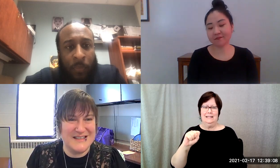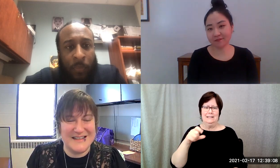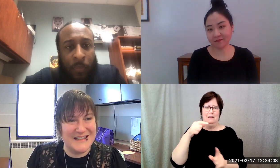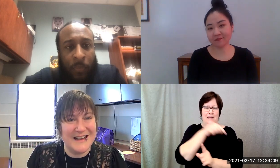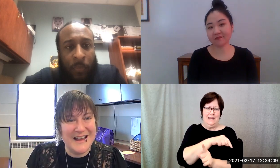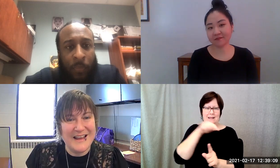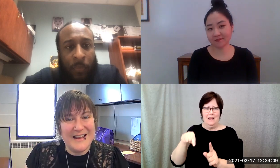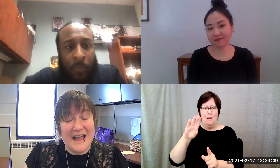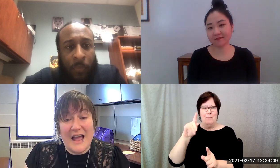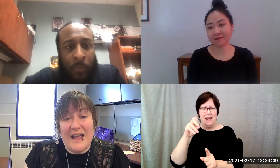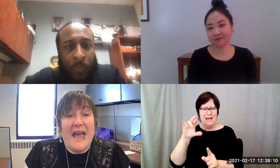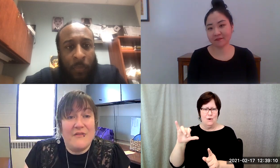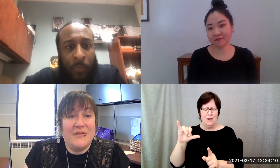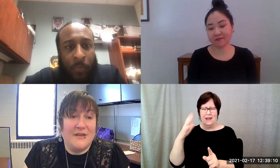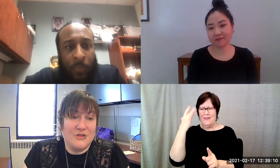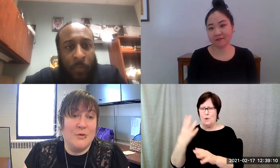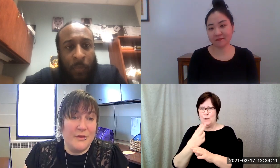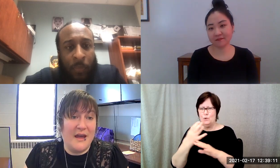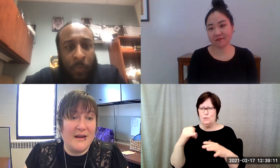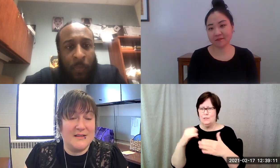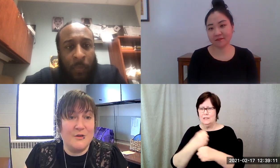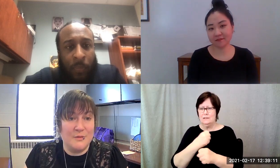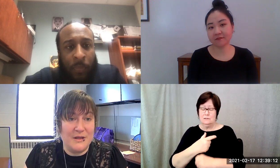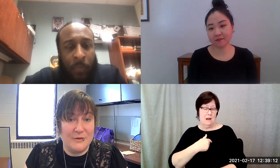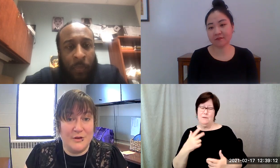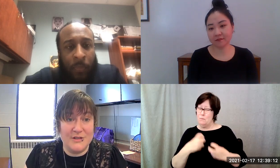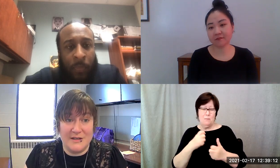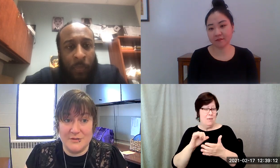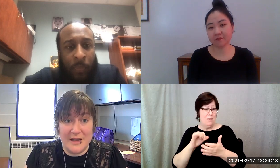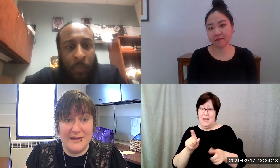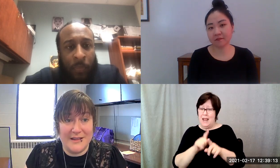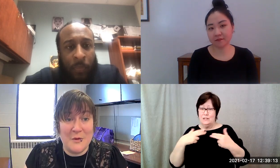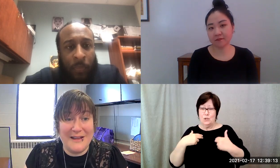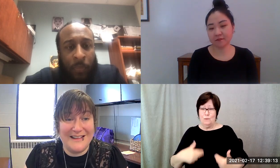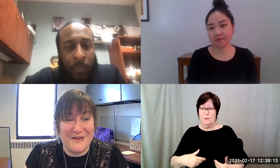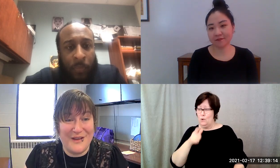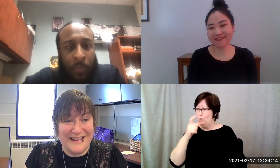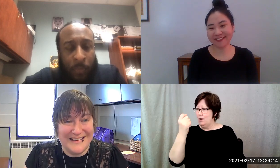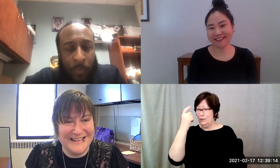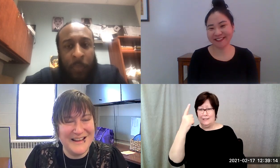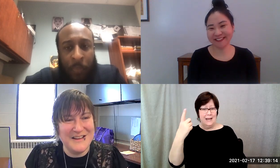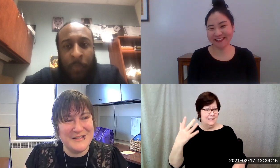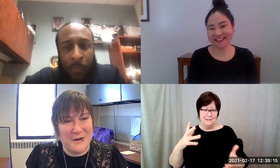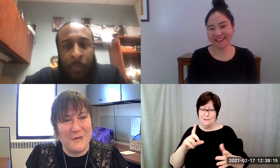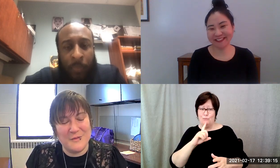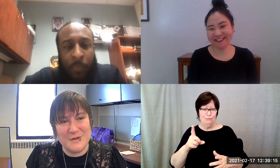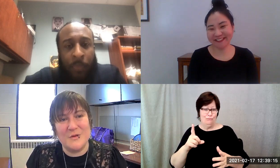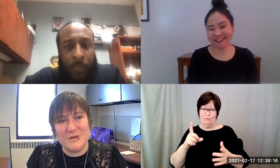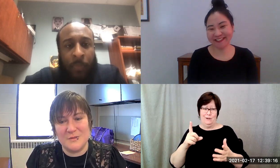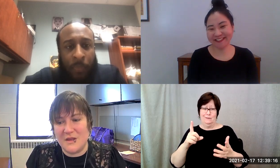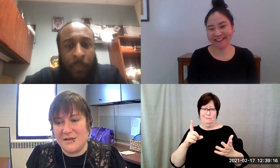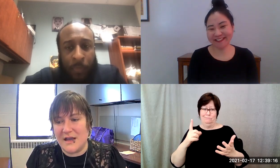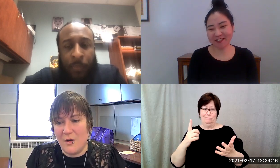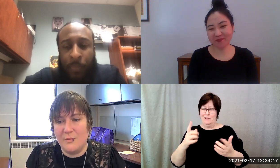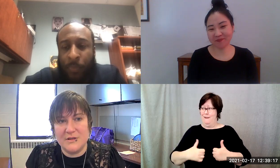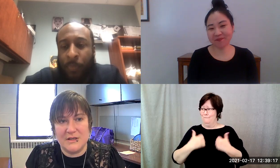those statistics. And I have a lot of trouble with that as a human being who understands the reality that we live in. So those